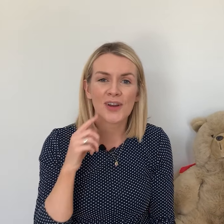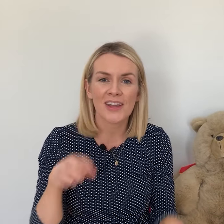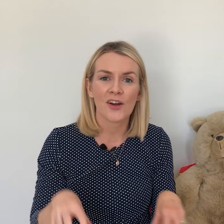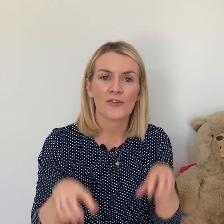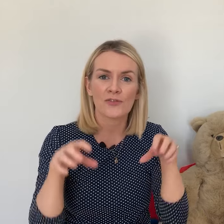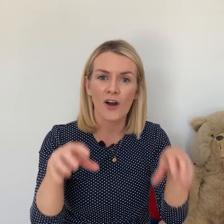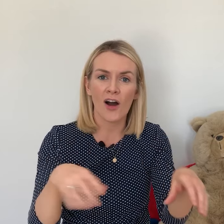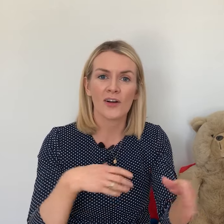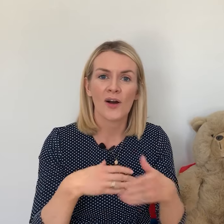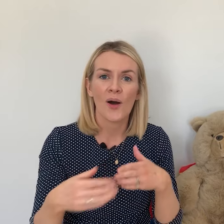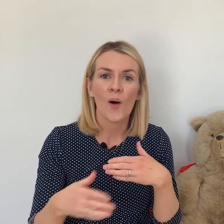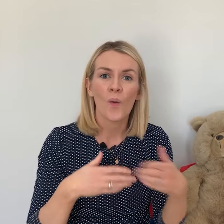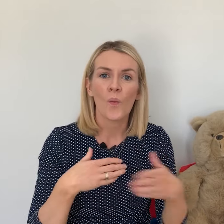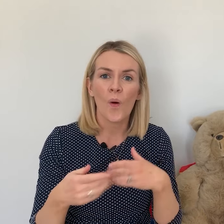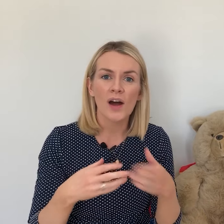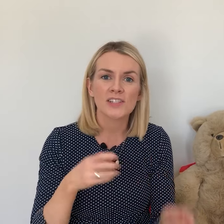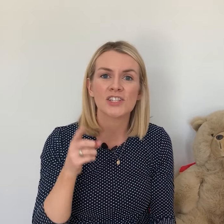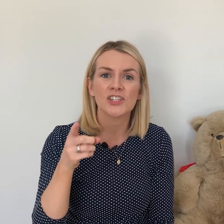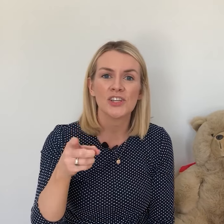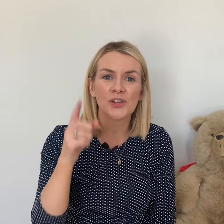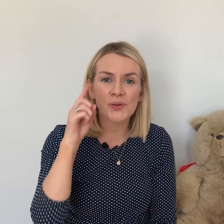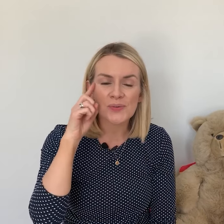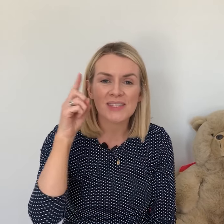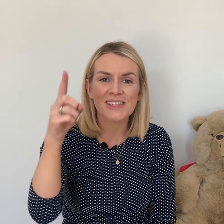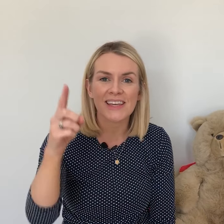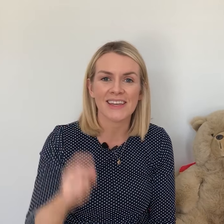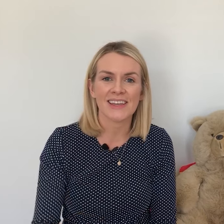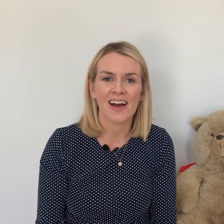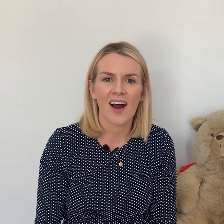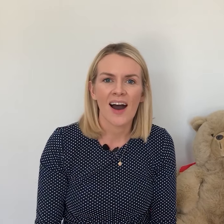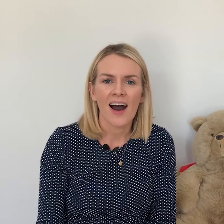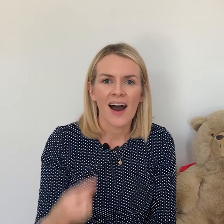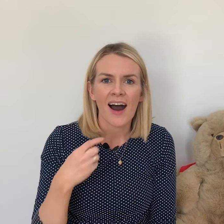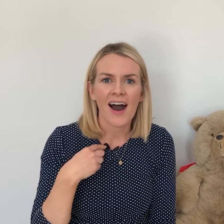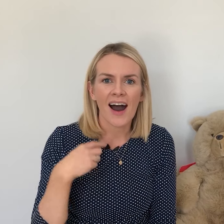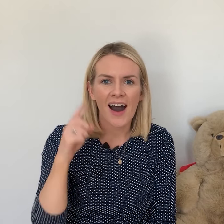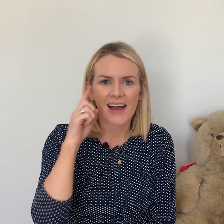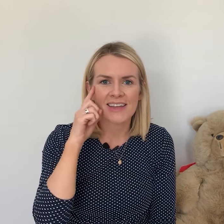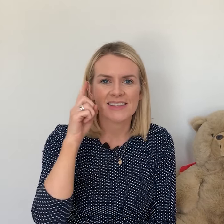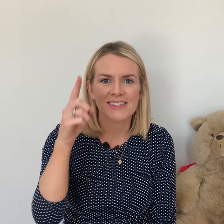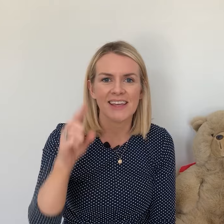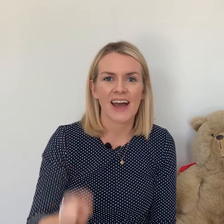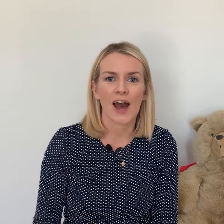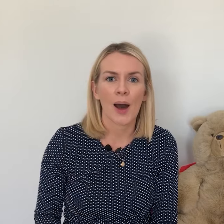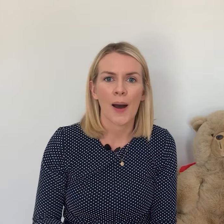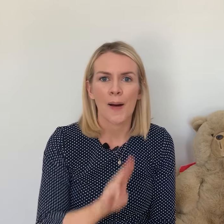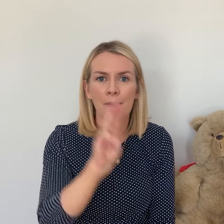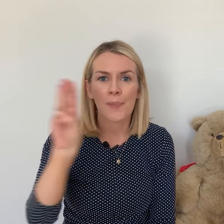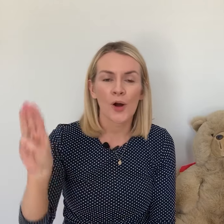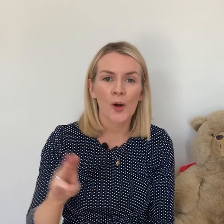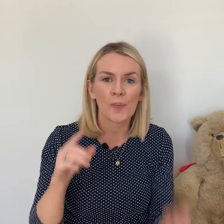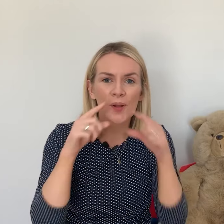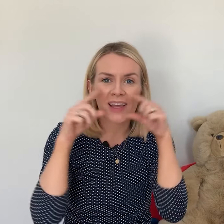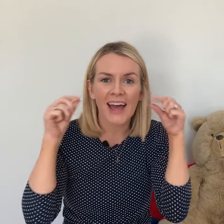Green frog, what do you see? I see a purple